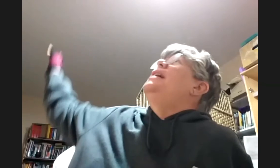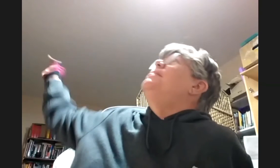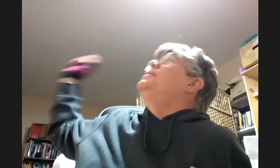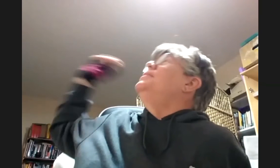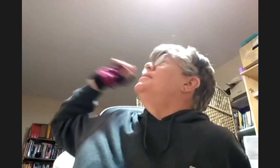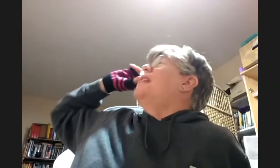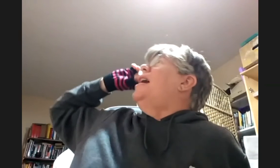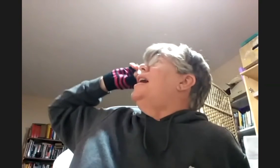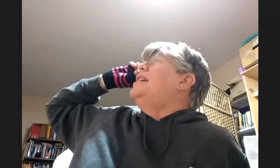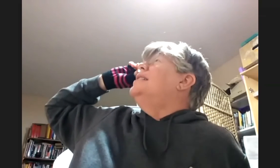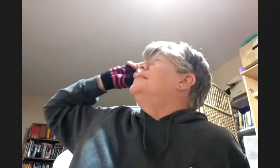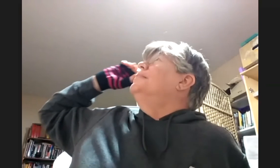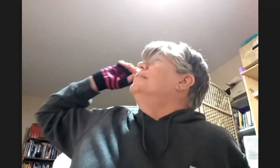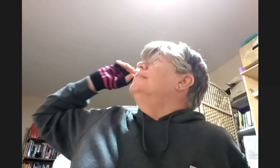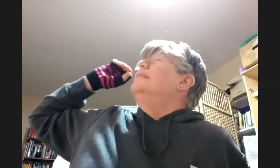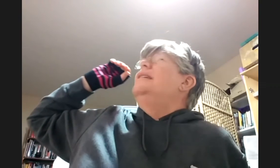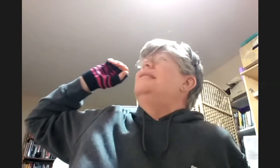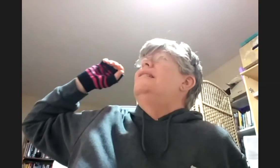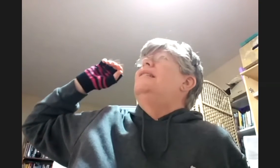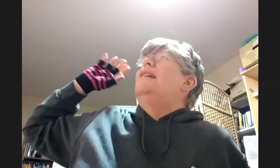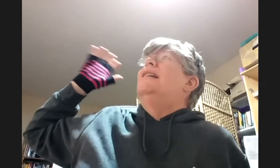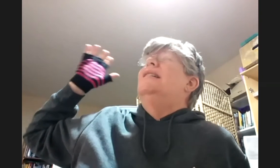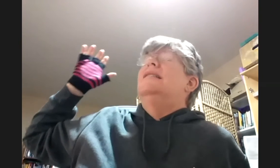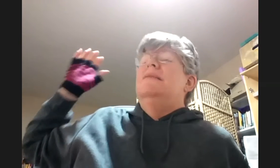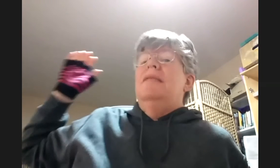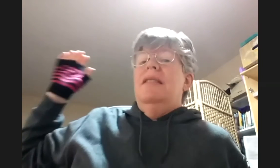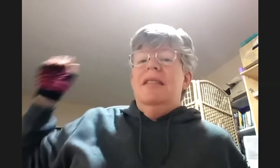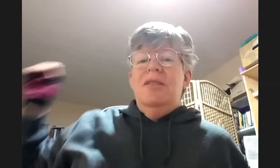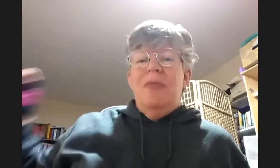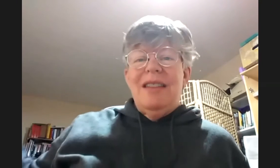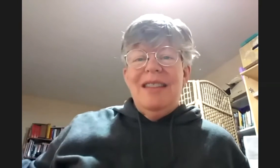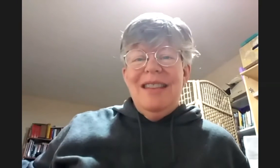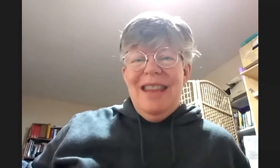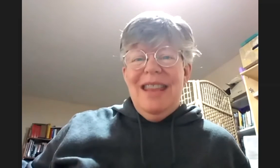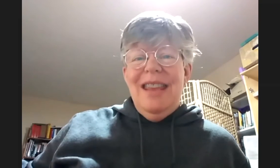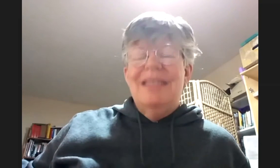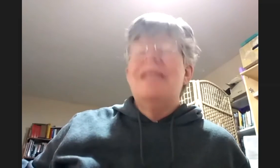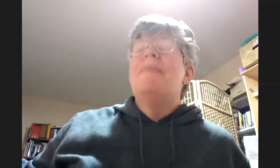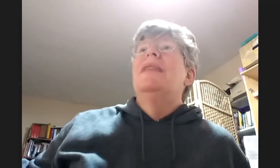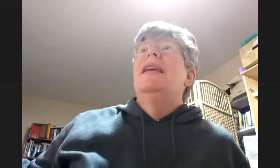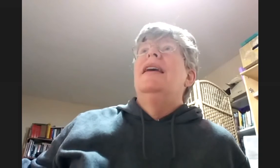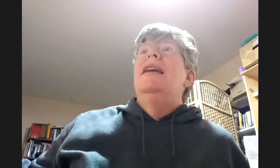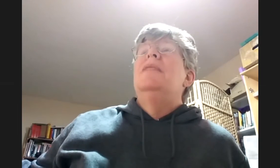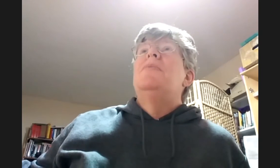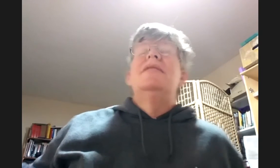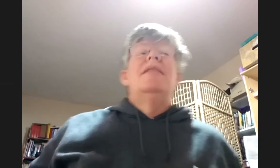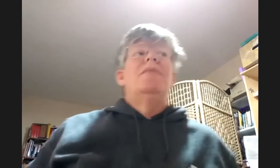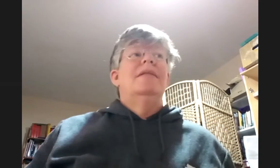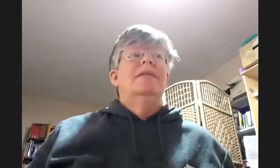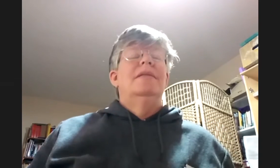blue sky, and he said, did you actually see this? And the boar said,